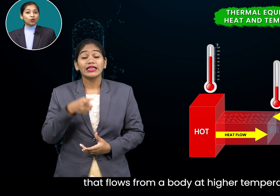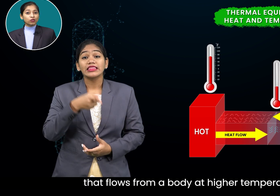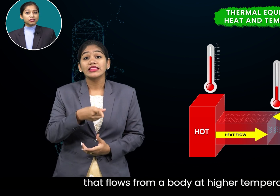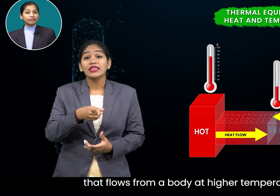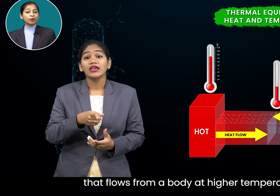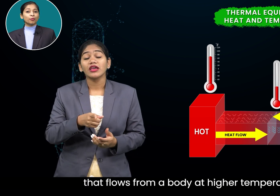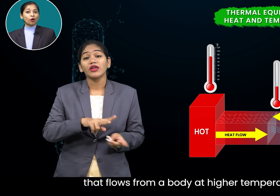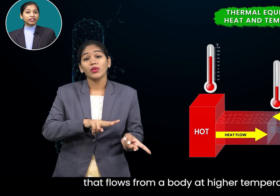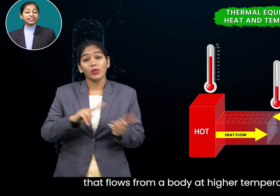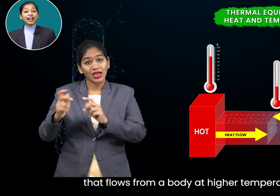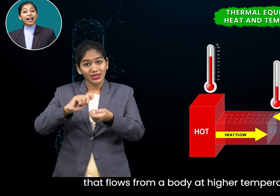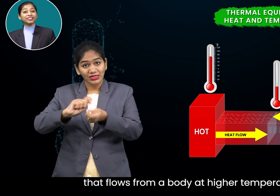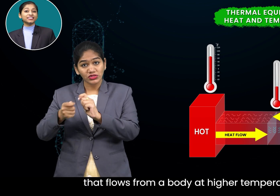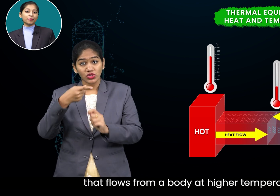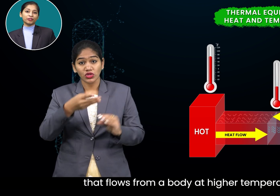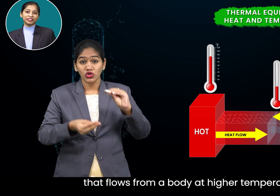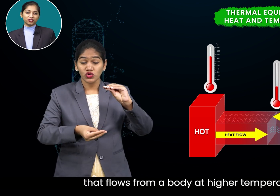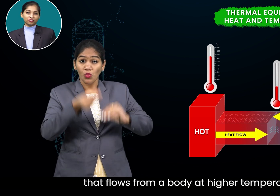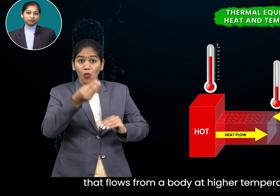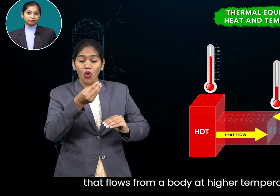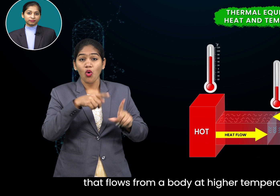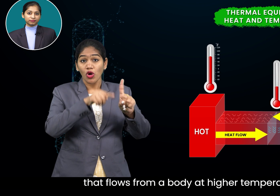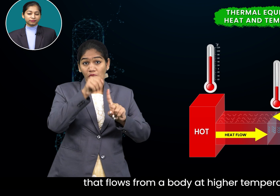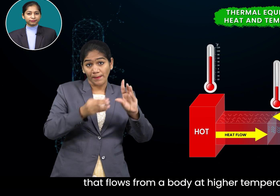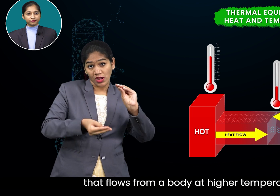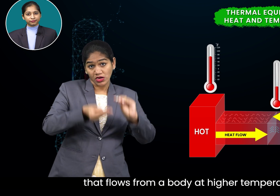that flows from a body at higher temperature